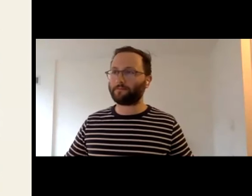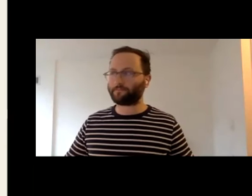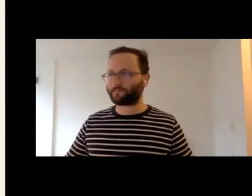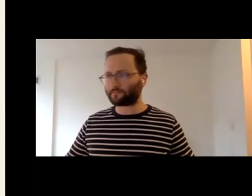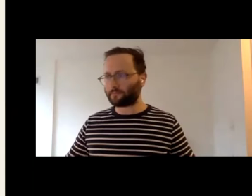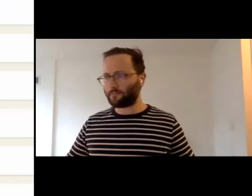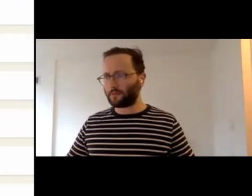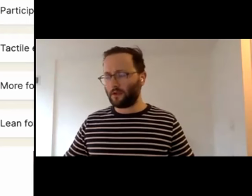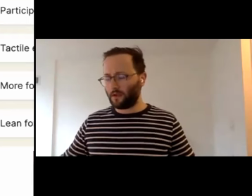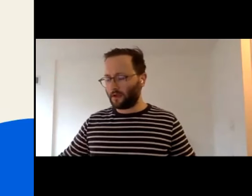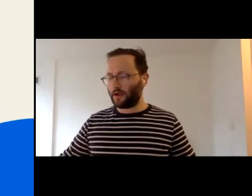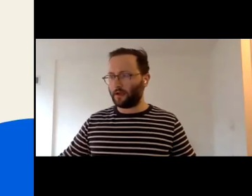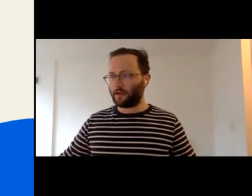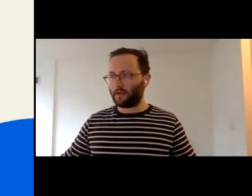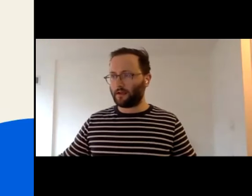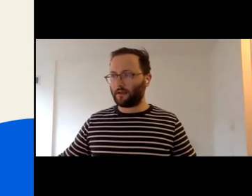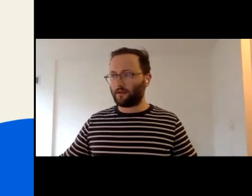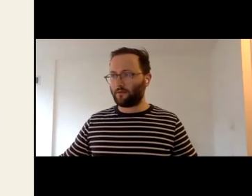that